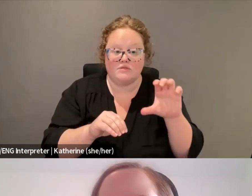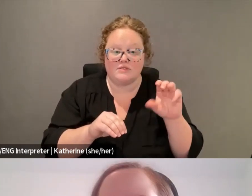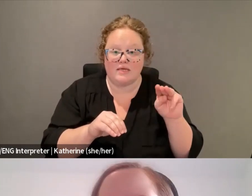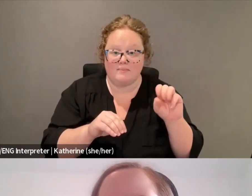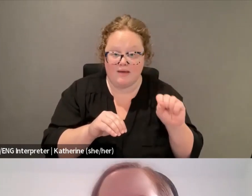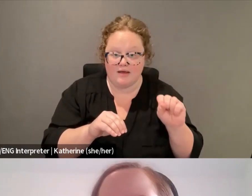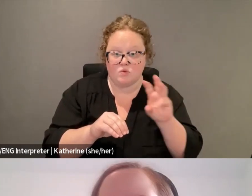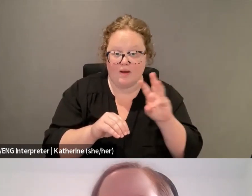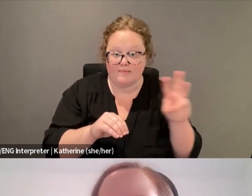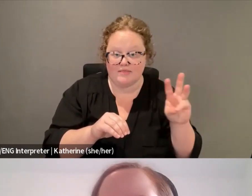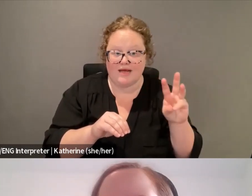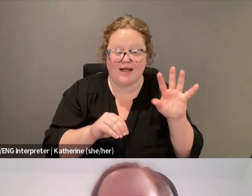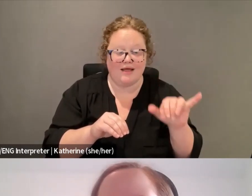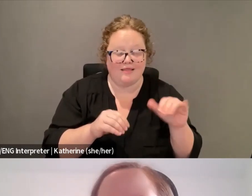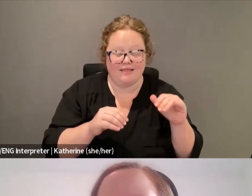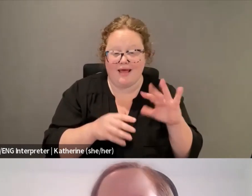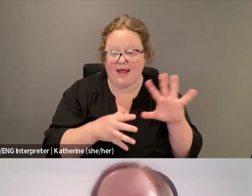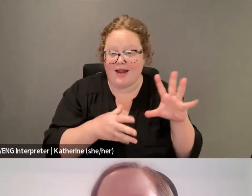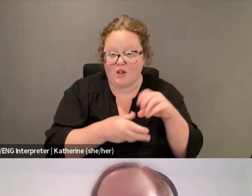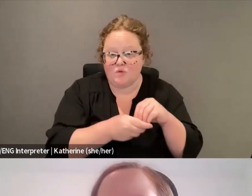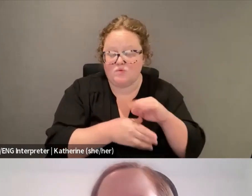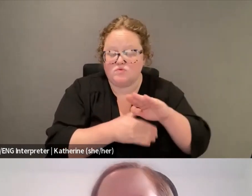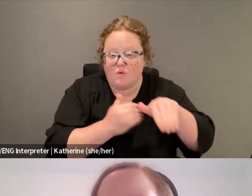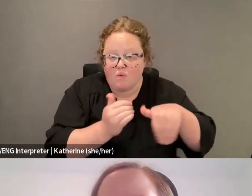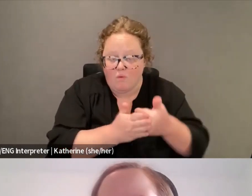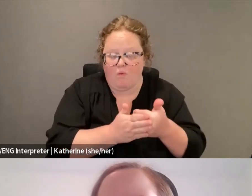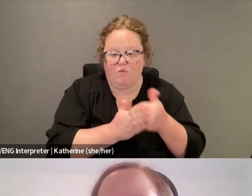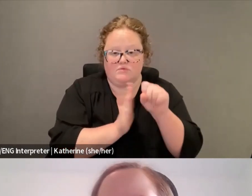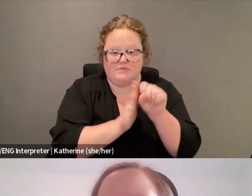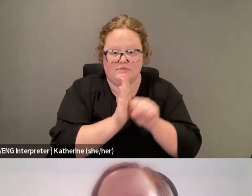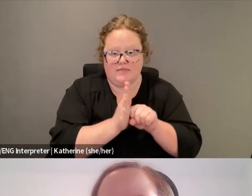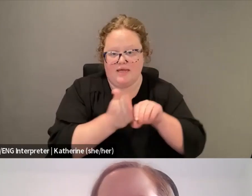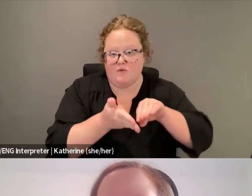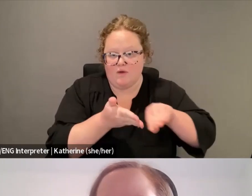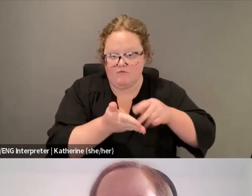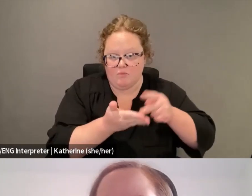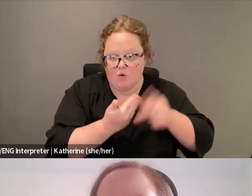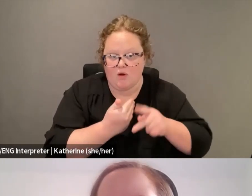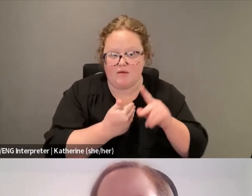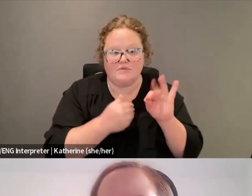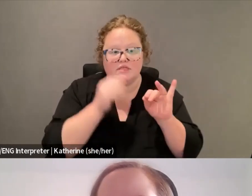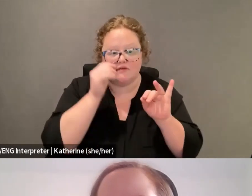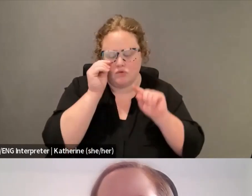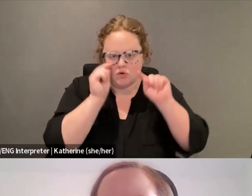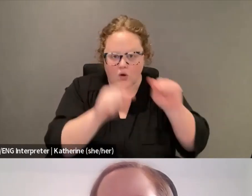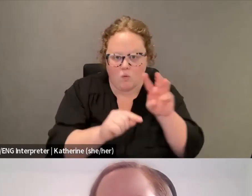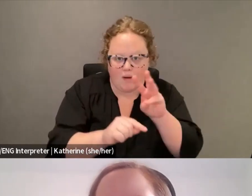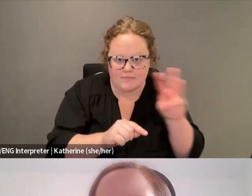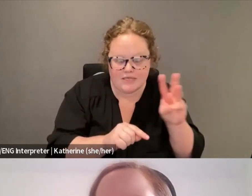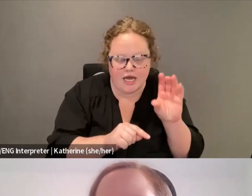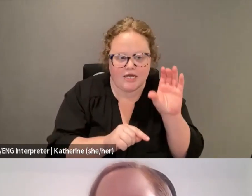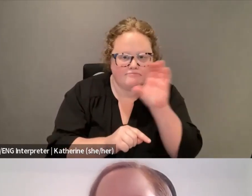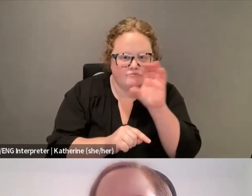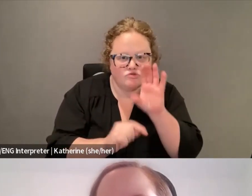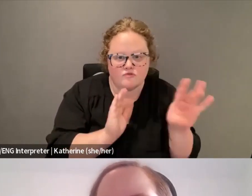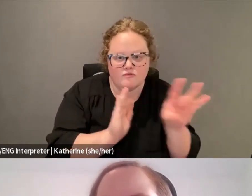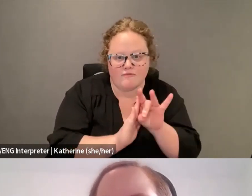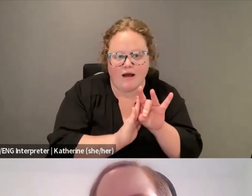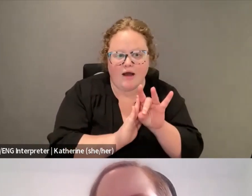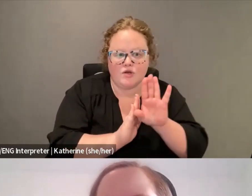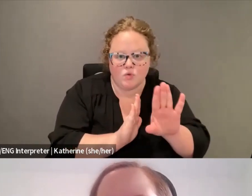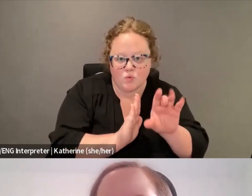the state waivers. So when you go to that website, you can query up the state and then what kind of waiver,